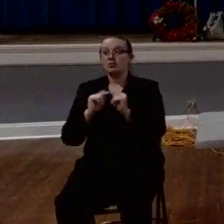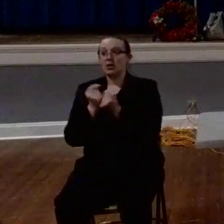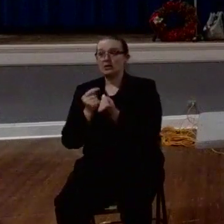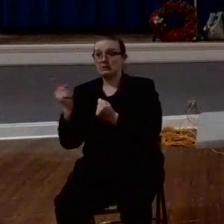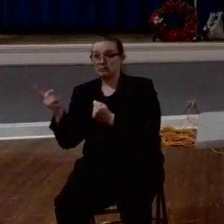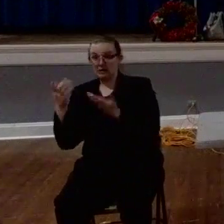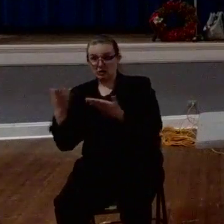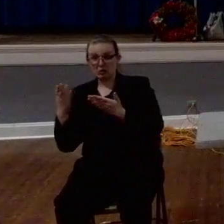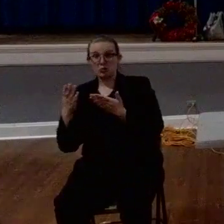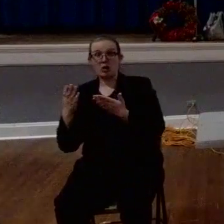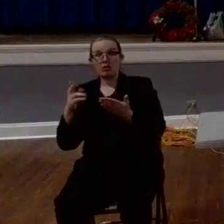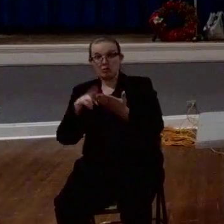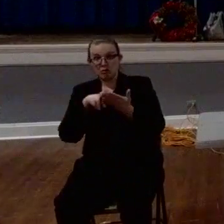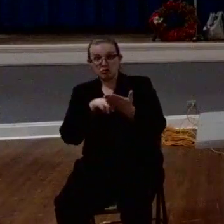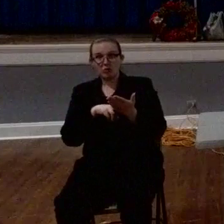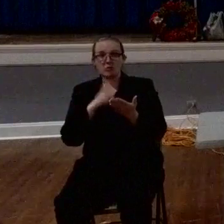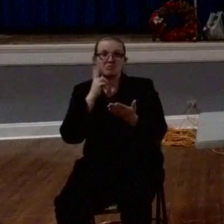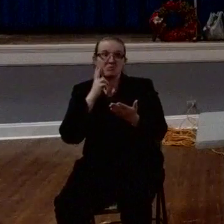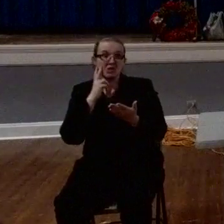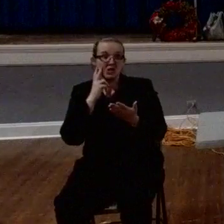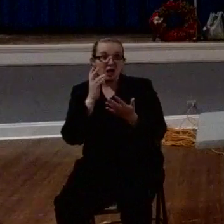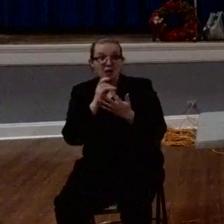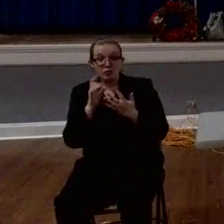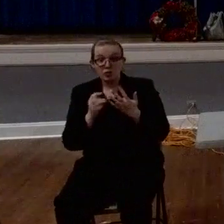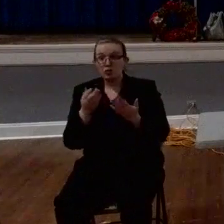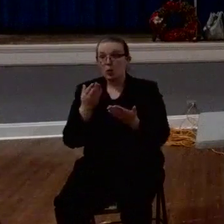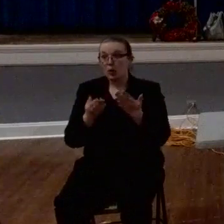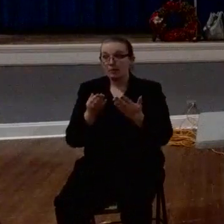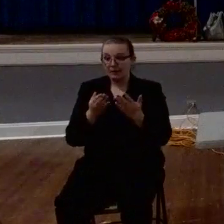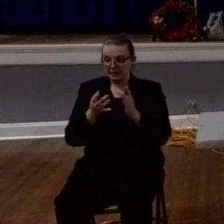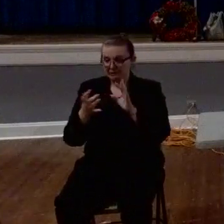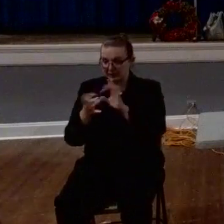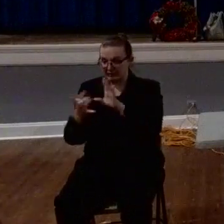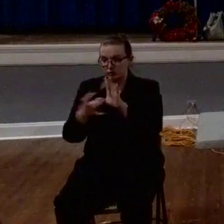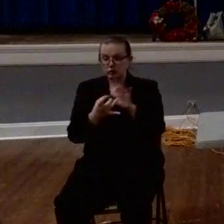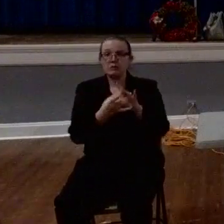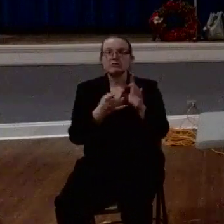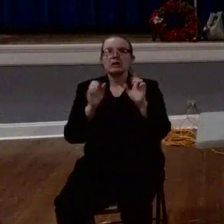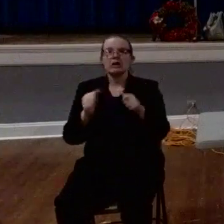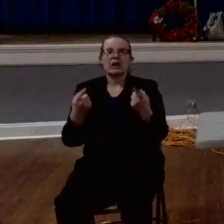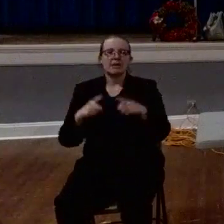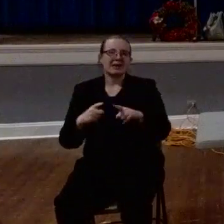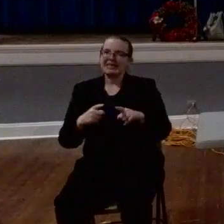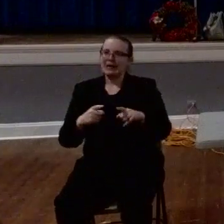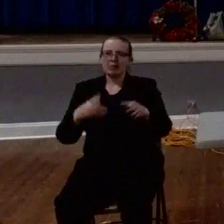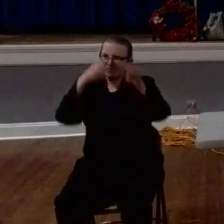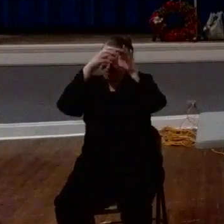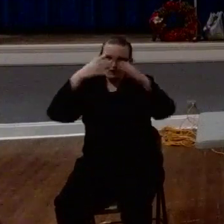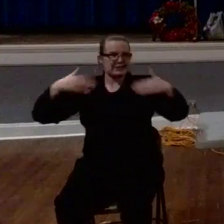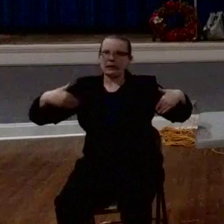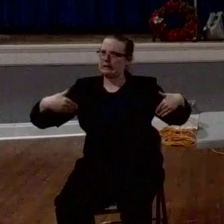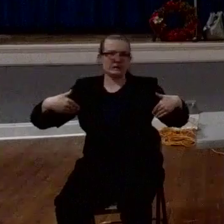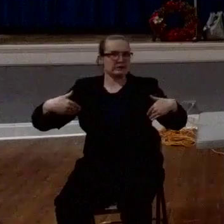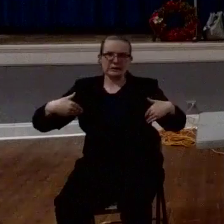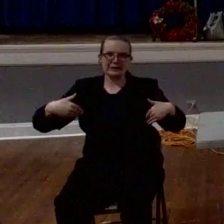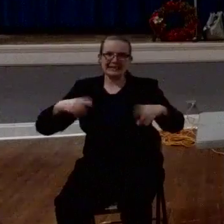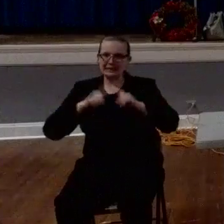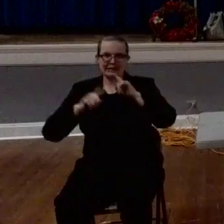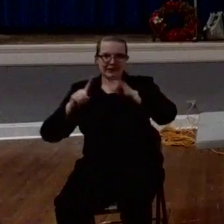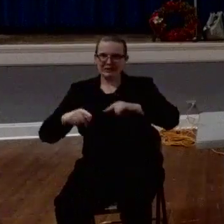we can look at what options there are or maybe synergies that can be developed. I don't know enough just yet to be able, I think, give you a really good